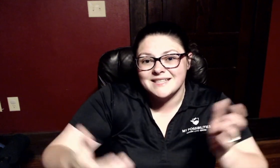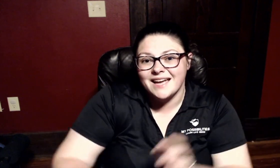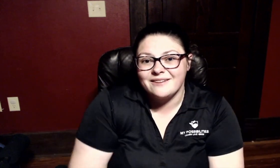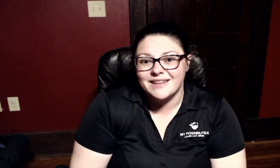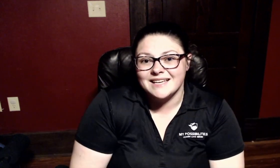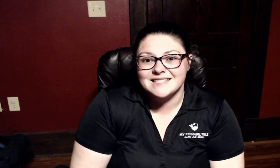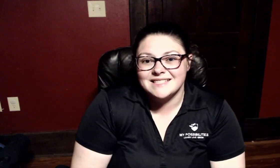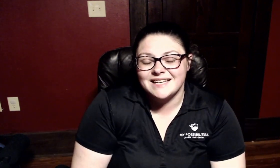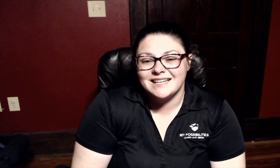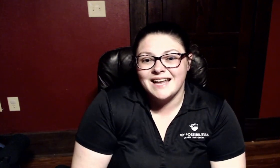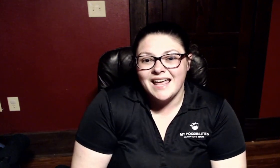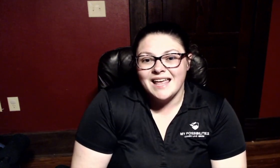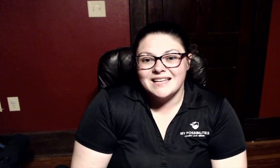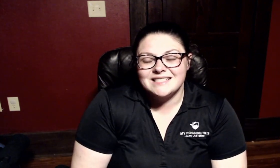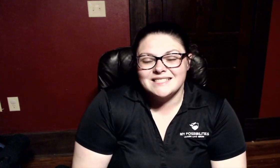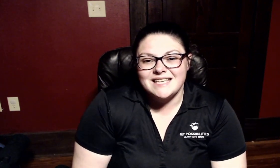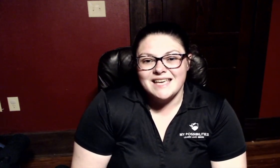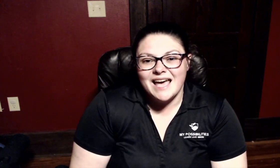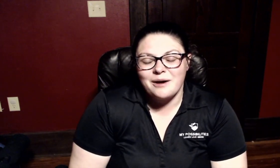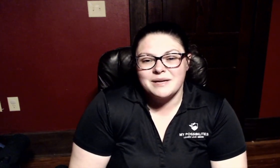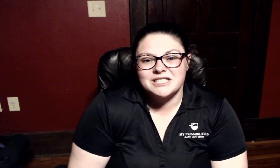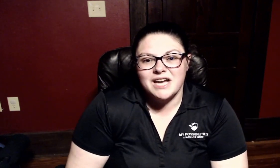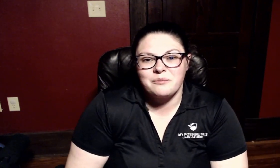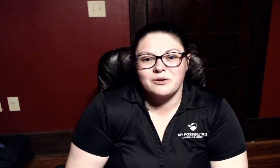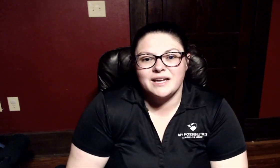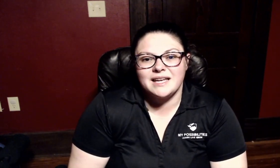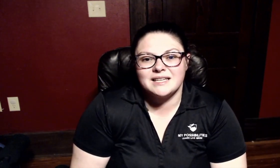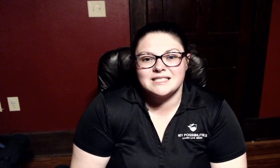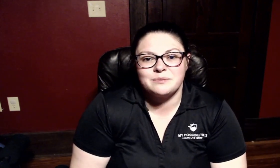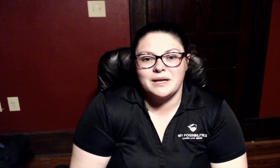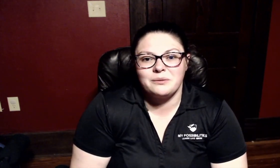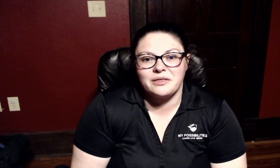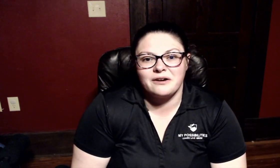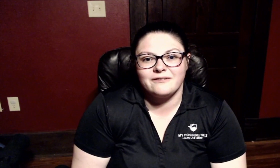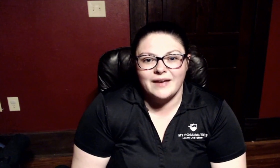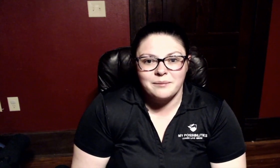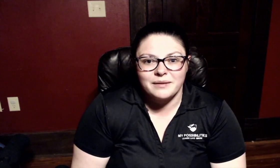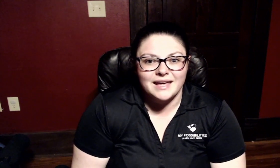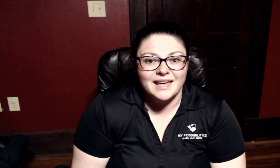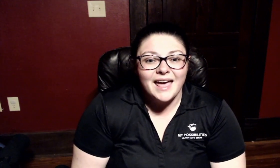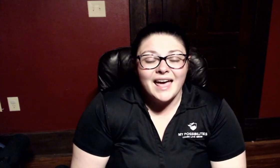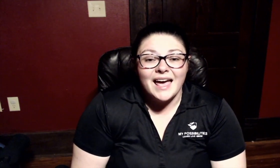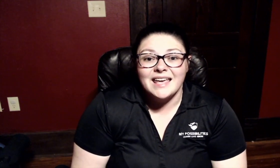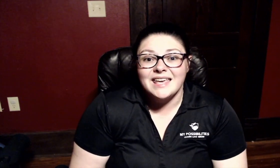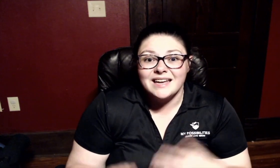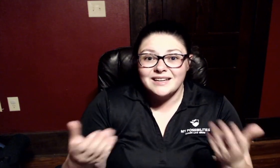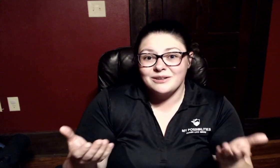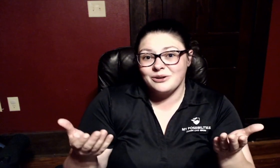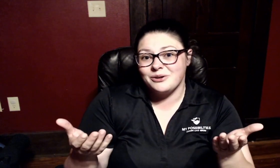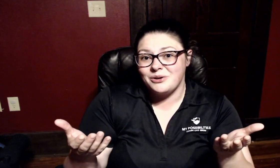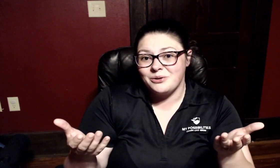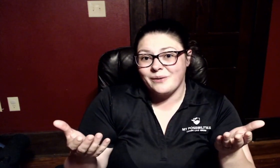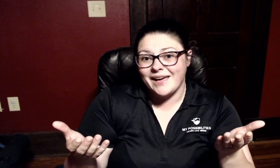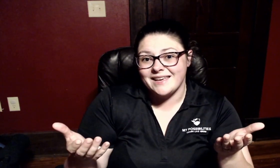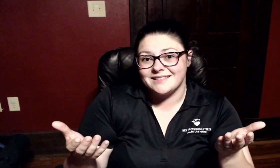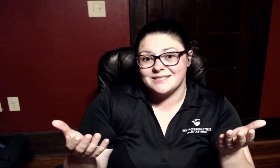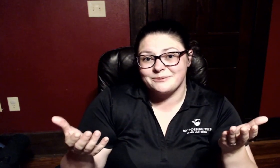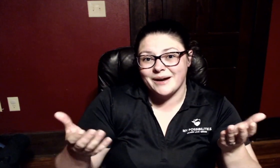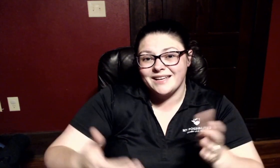of this and see how much time we're getting to spend with our family and getting to learn new ways, right? How